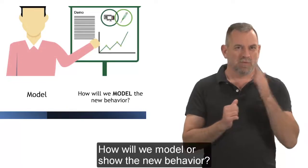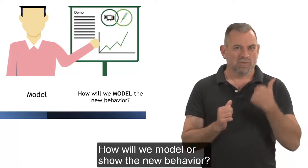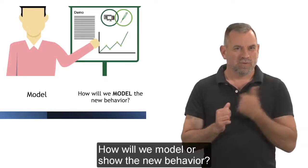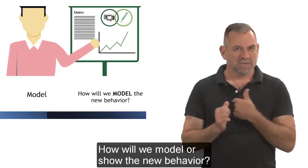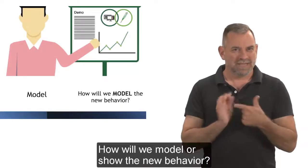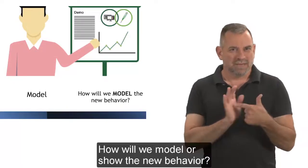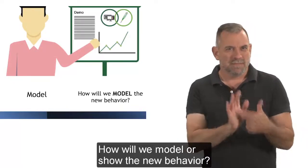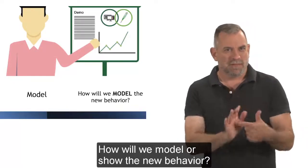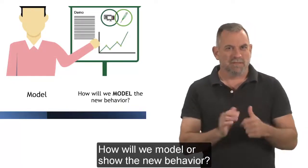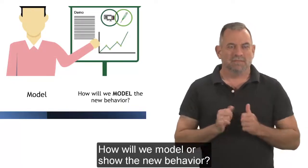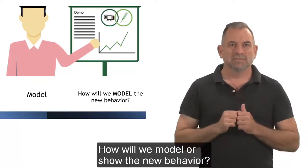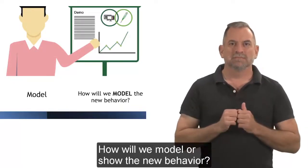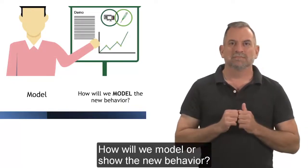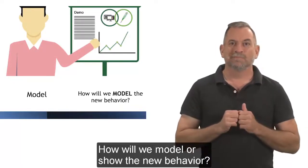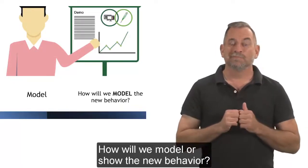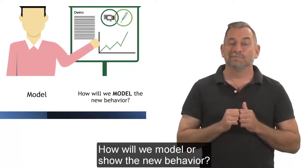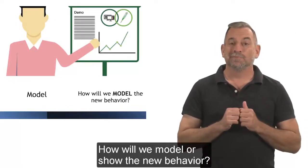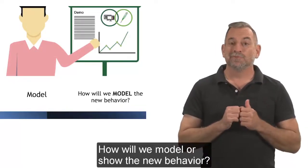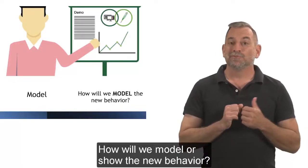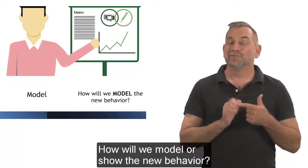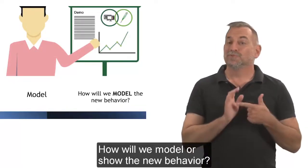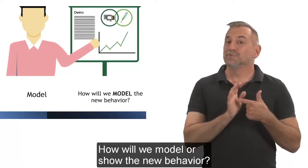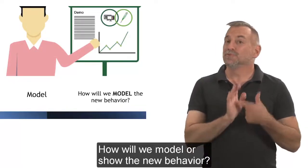How will we model or show the new behavior?